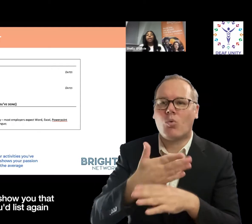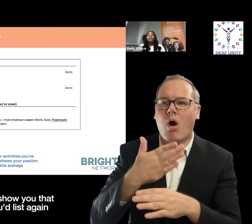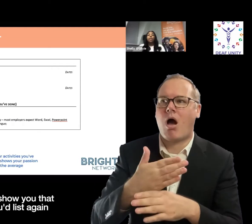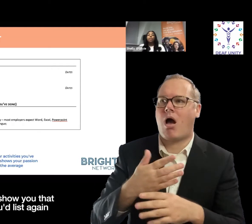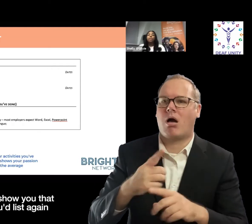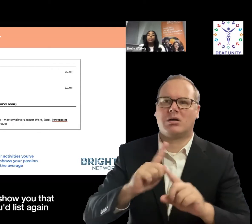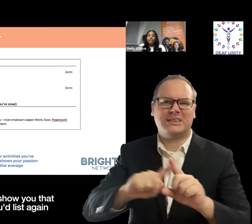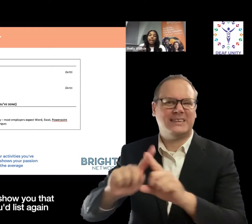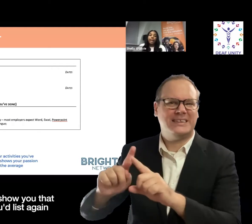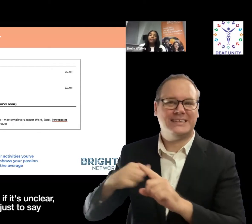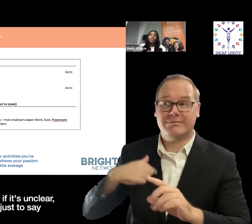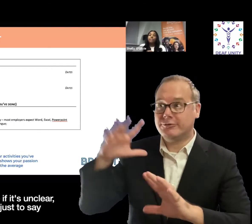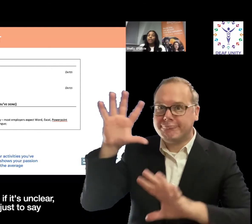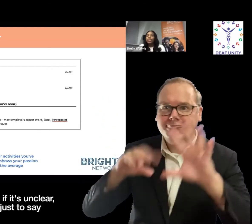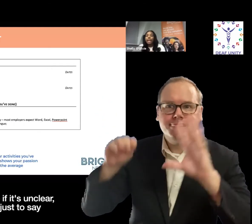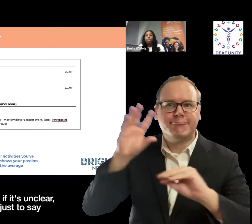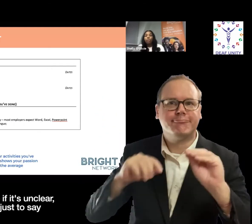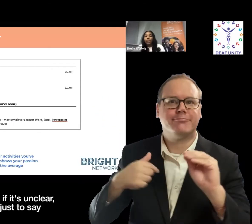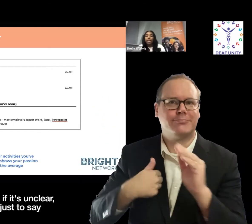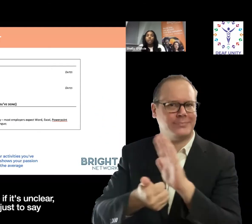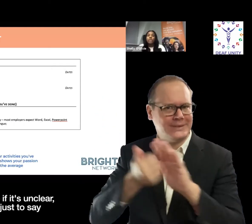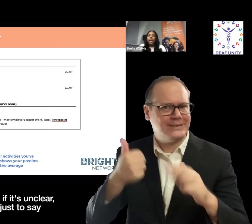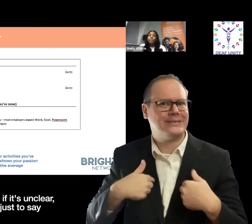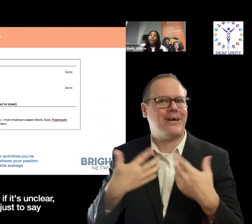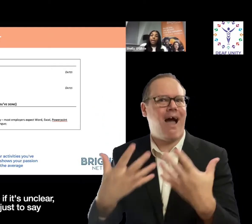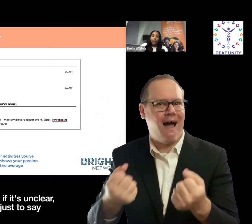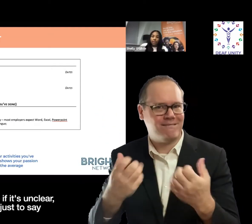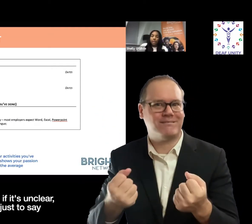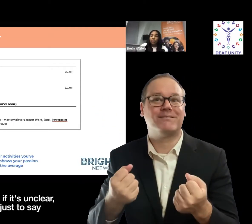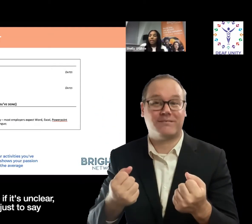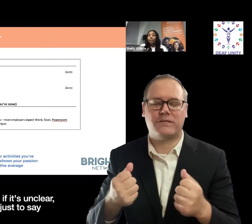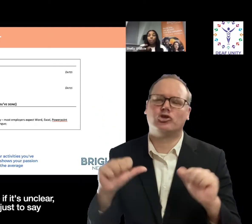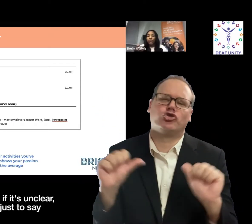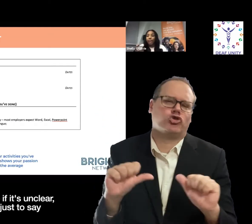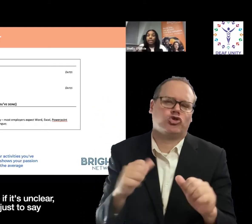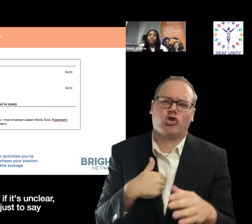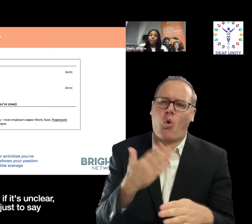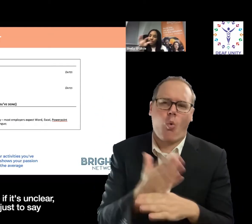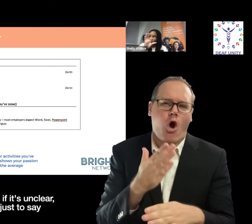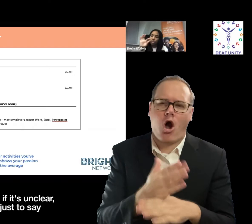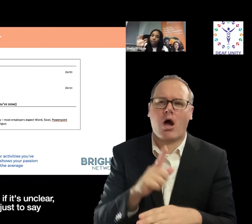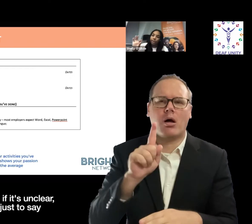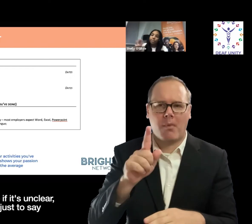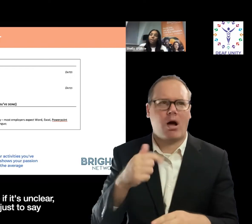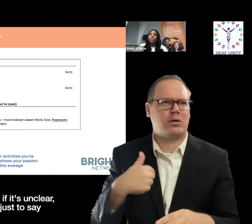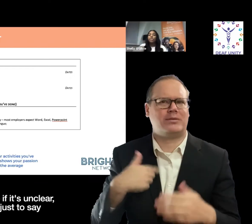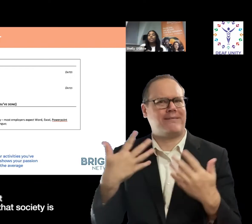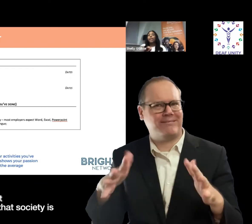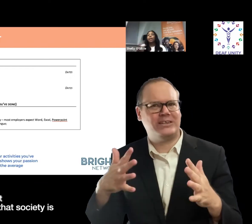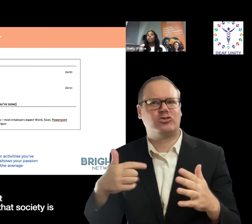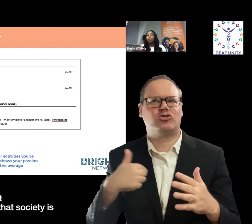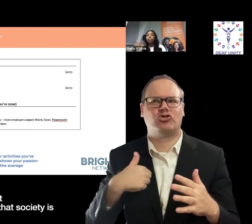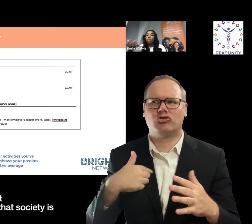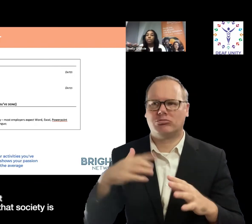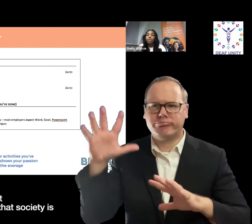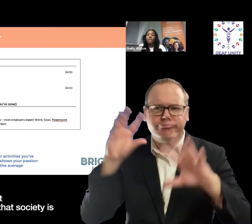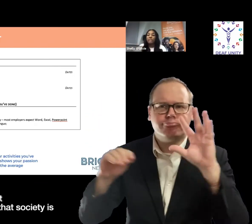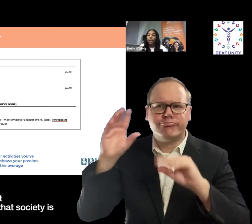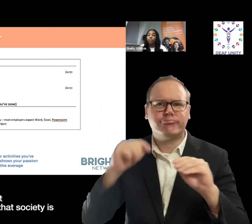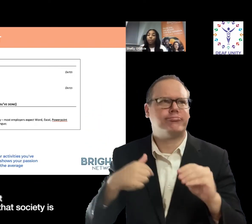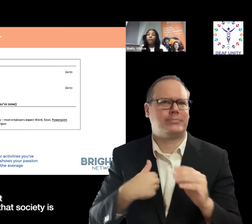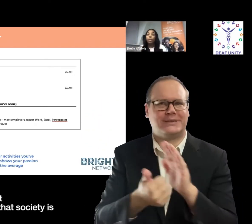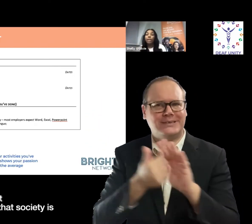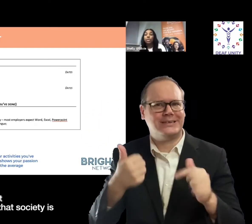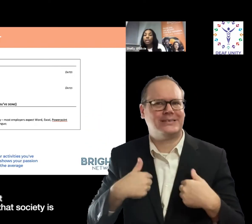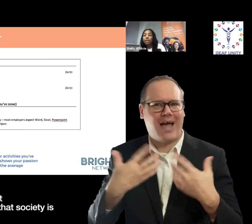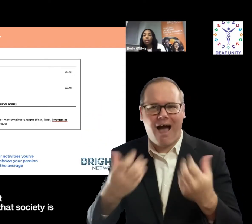skills. So you list again the society name or organization name. If it's unclear what it is, put a little kind of note just to say, just to